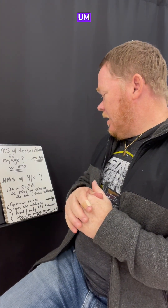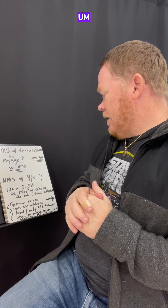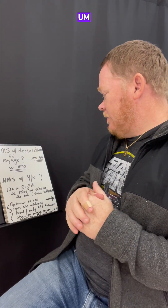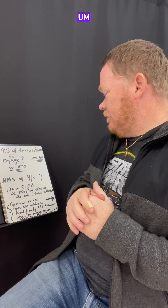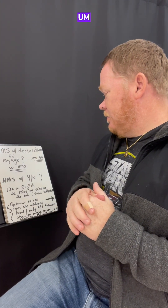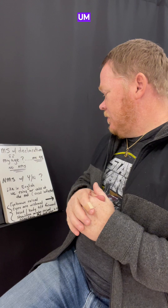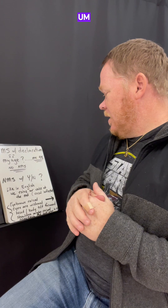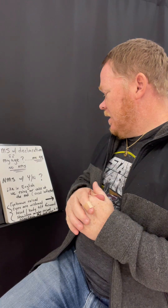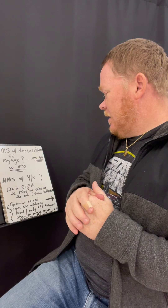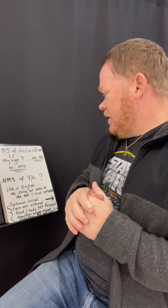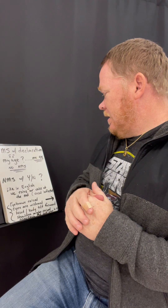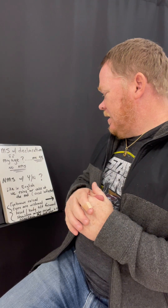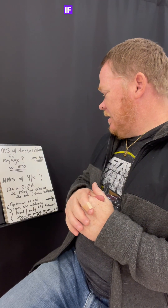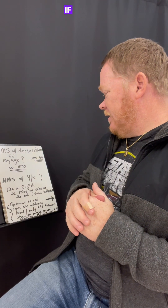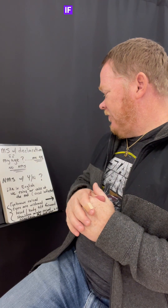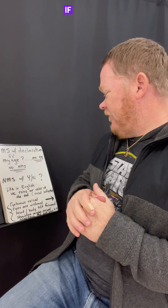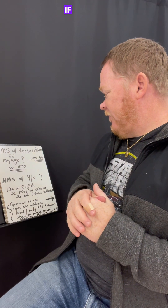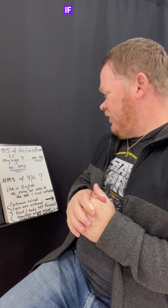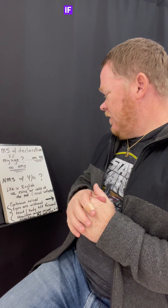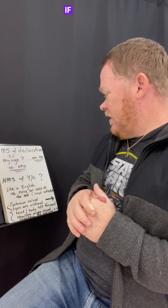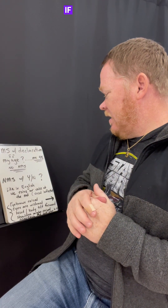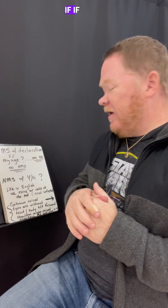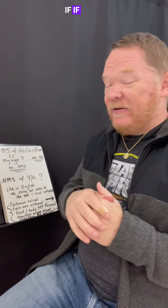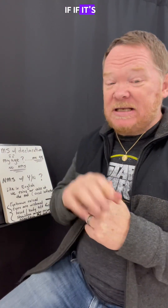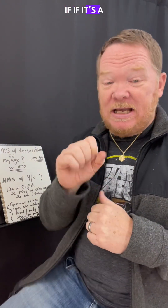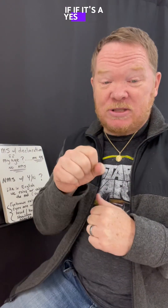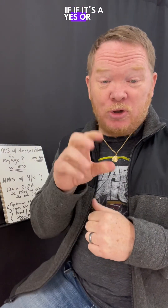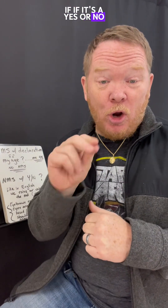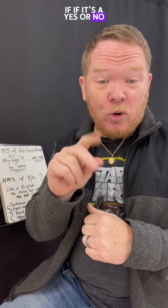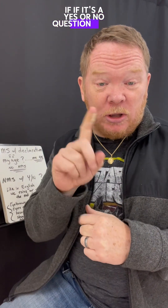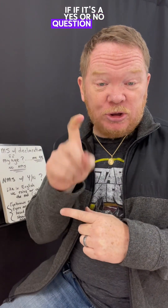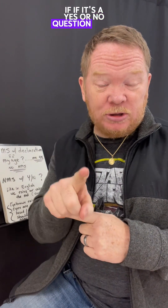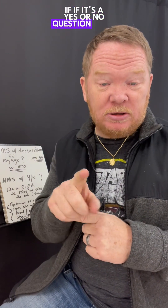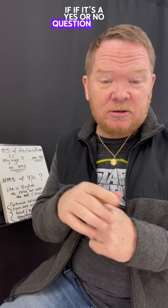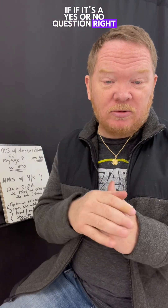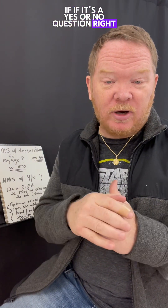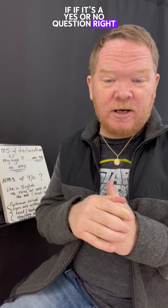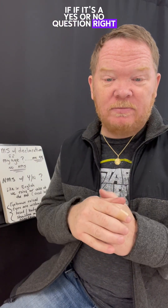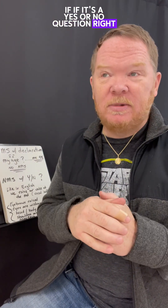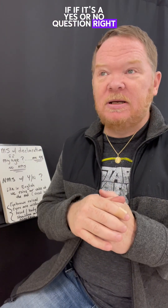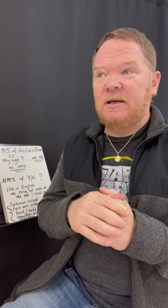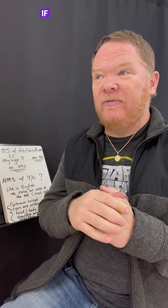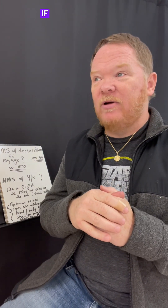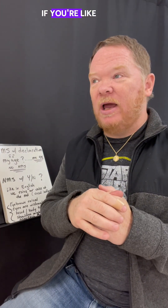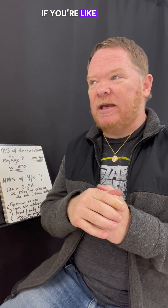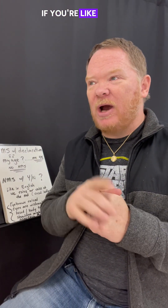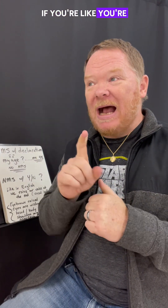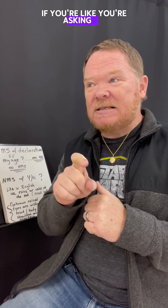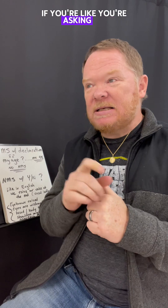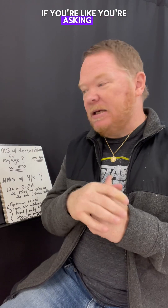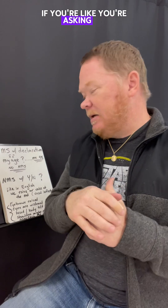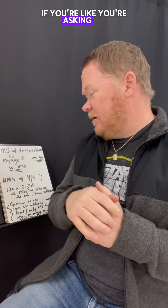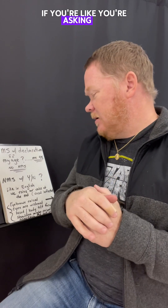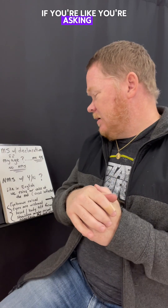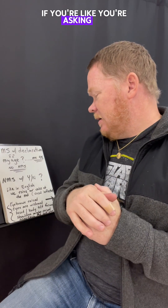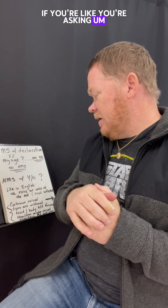If it's a yes or no question, right? If you're asking,